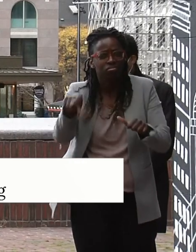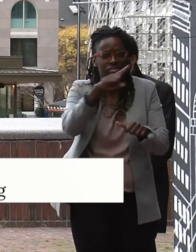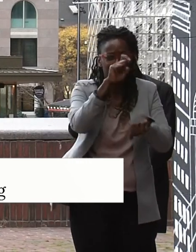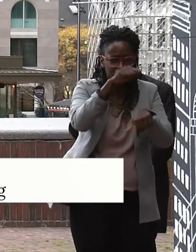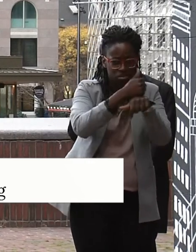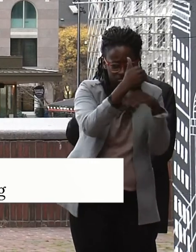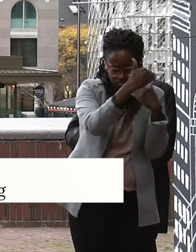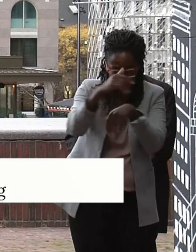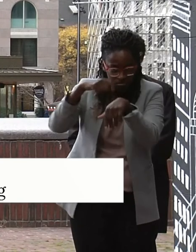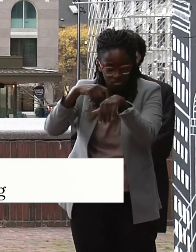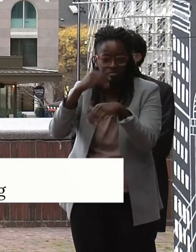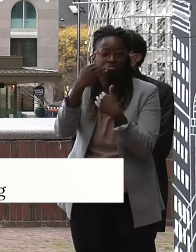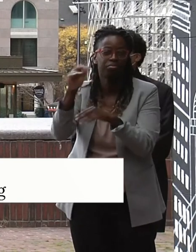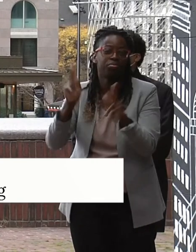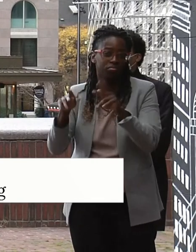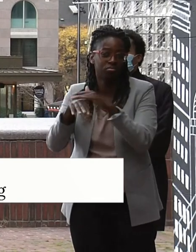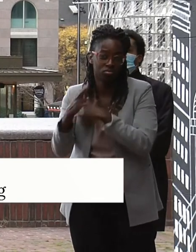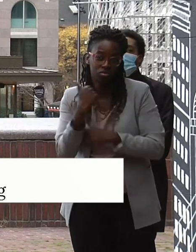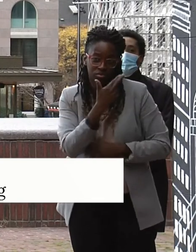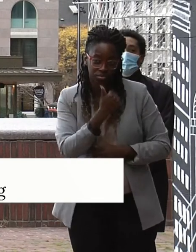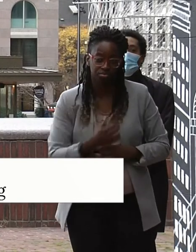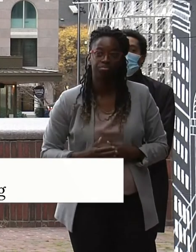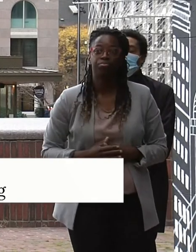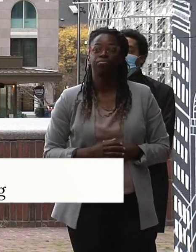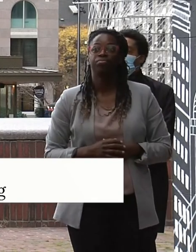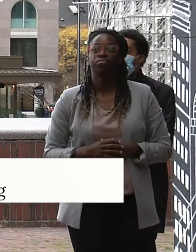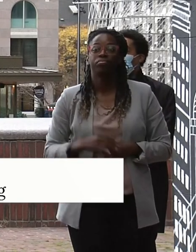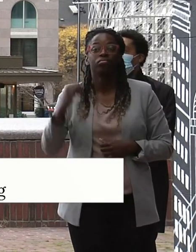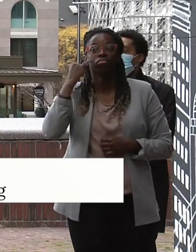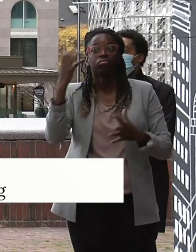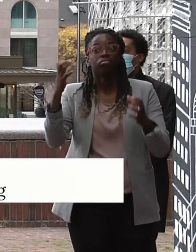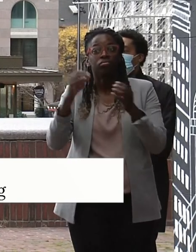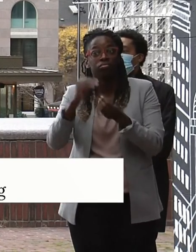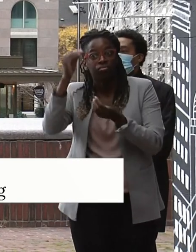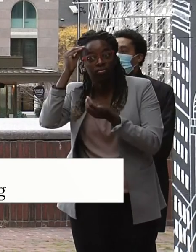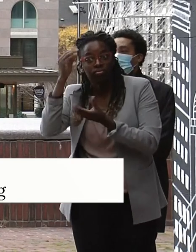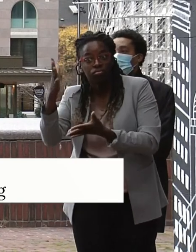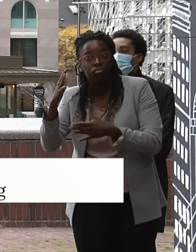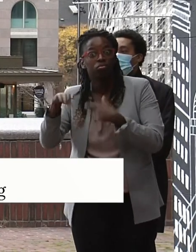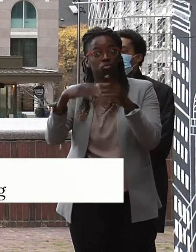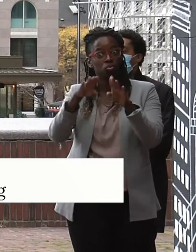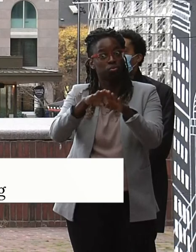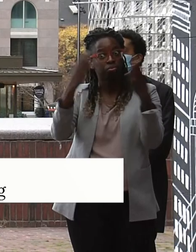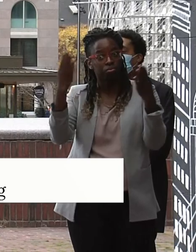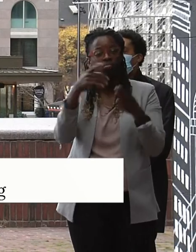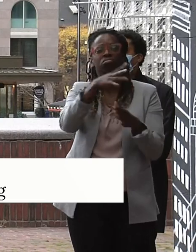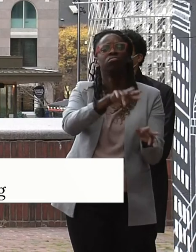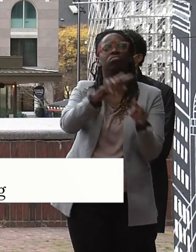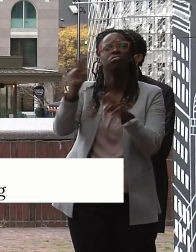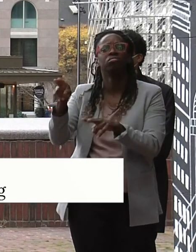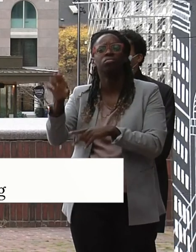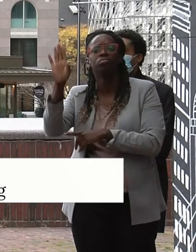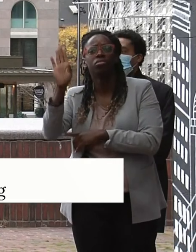for on reopening or on the virus right now, you go to boston.gov/reopening. Again, you can call